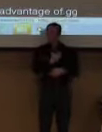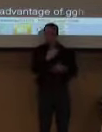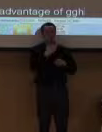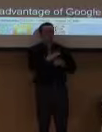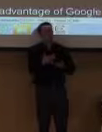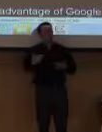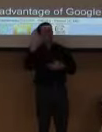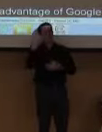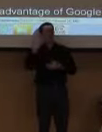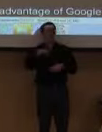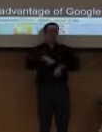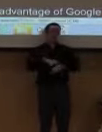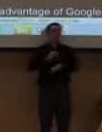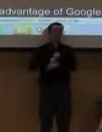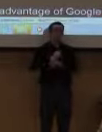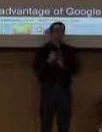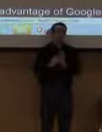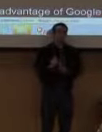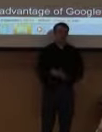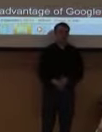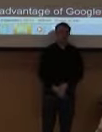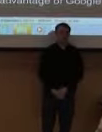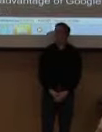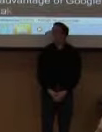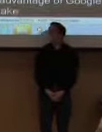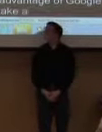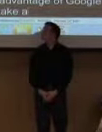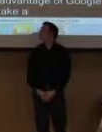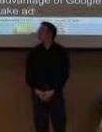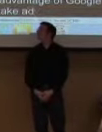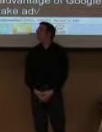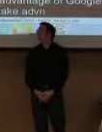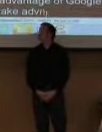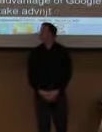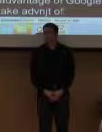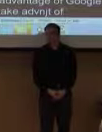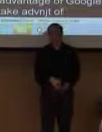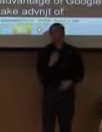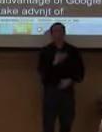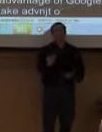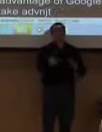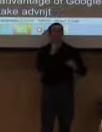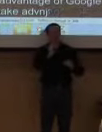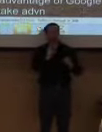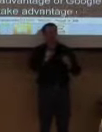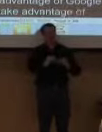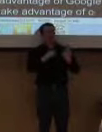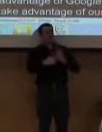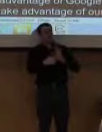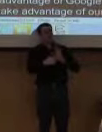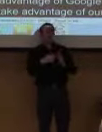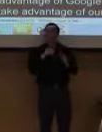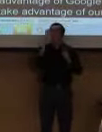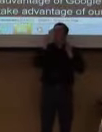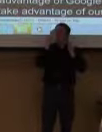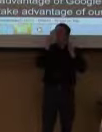resources outside of normal work hours. What also may not be as readily apparent is that the tutor themselves can